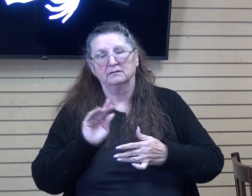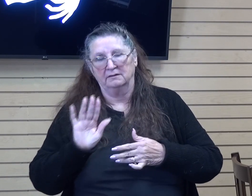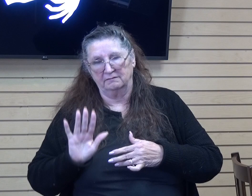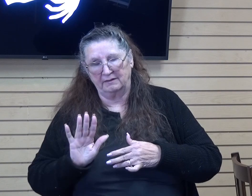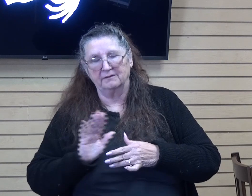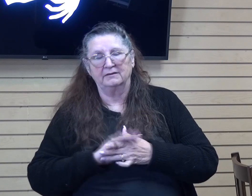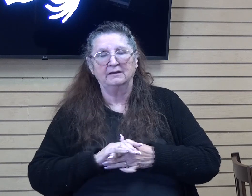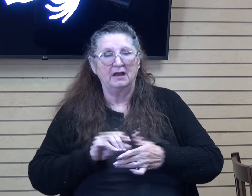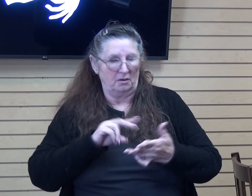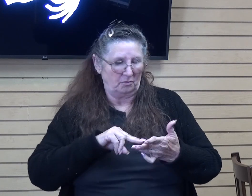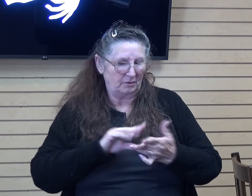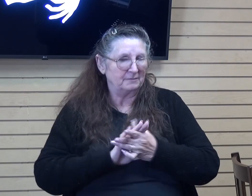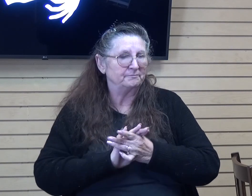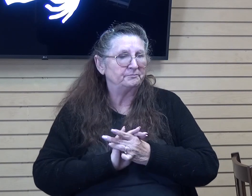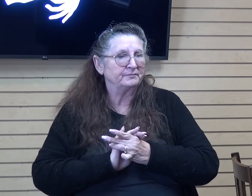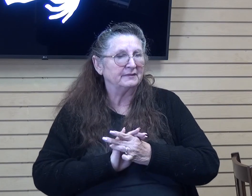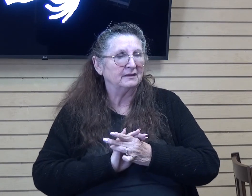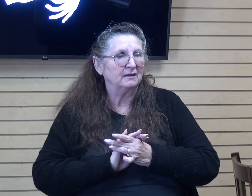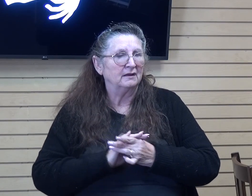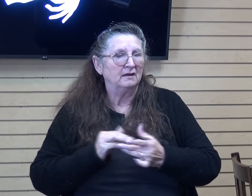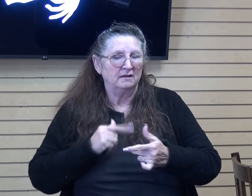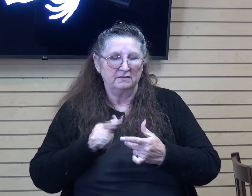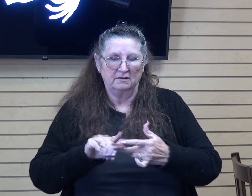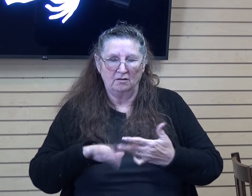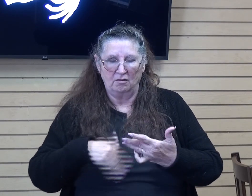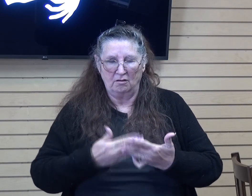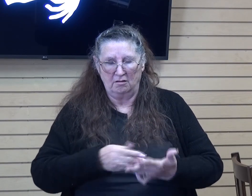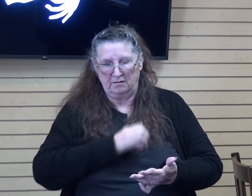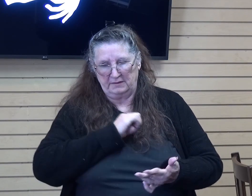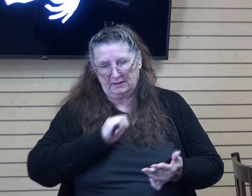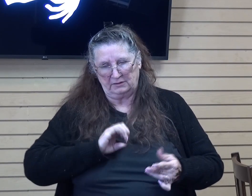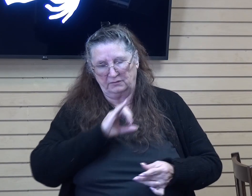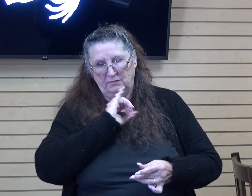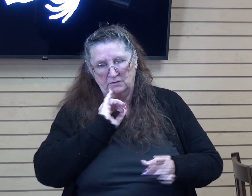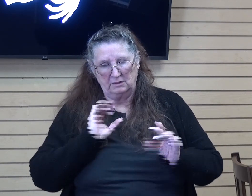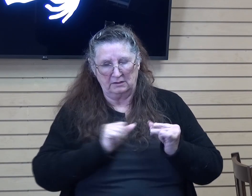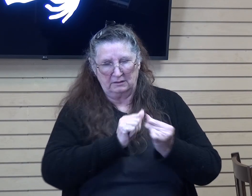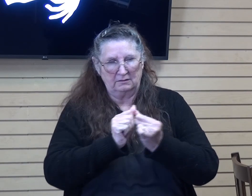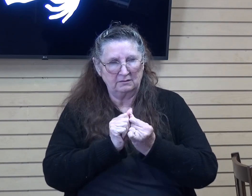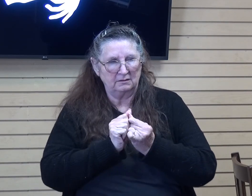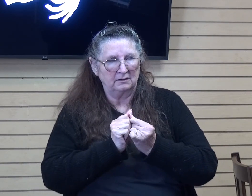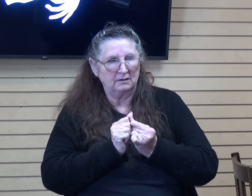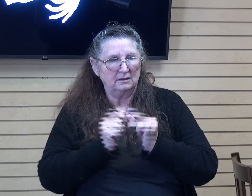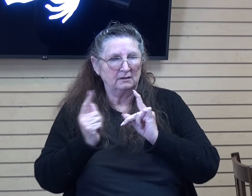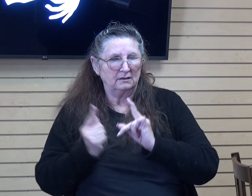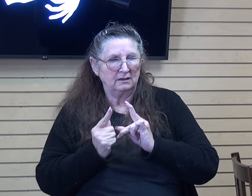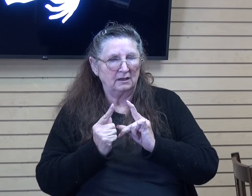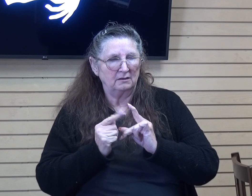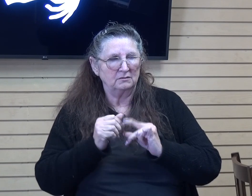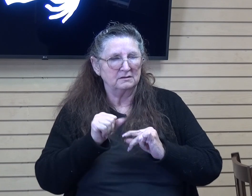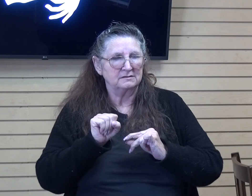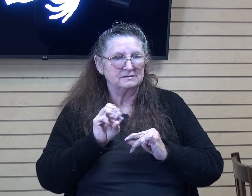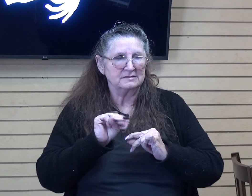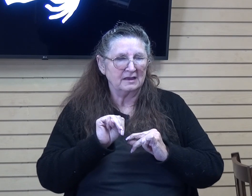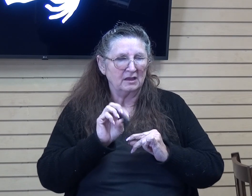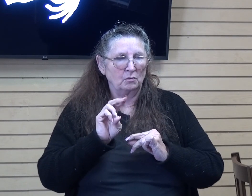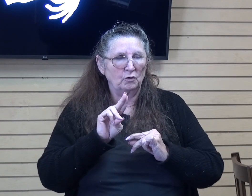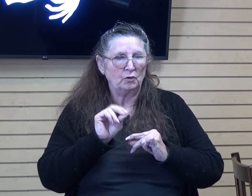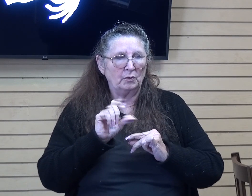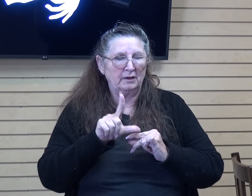those. Then all the elders of Israel gathered together and came to Samuel at Ramah and said to him, "Look, you are